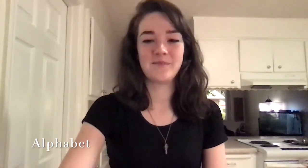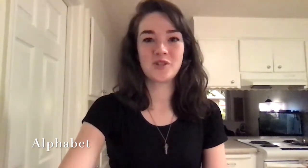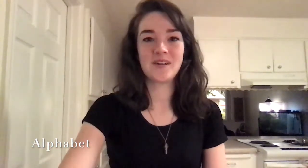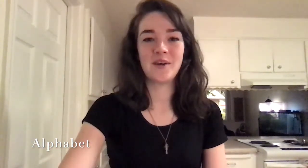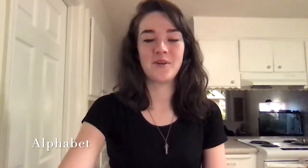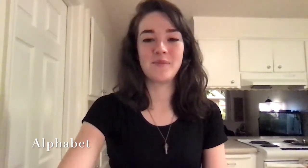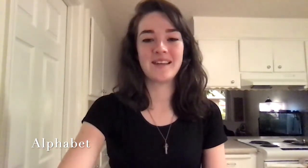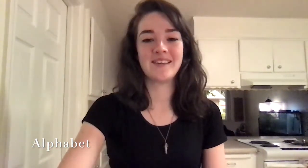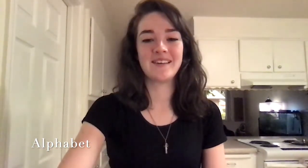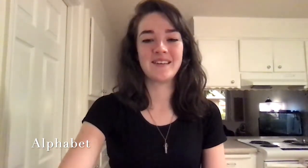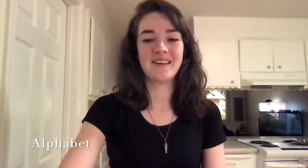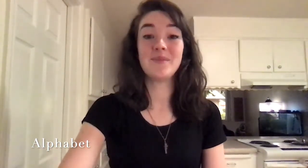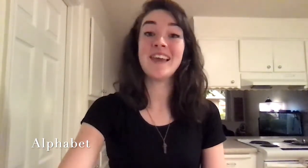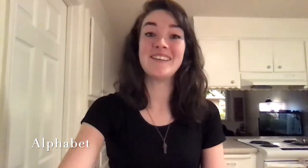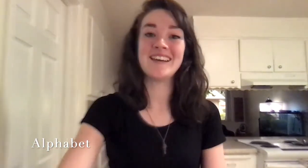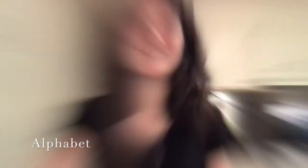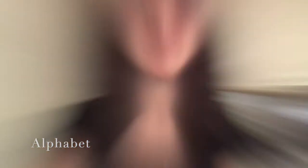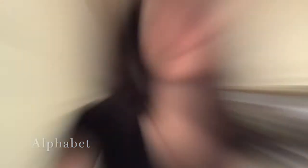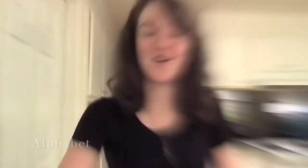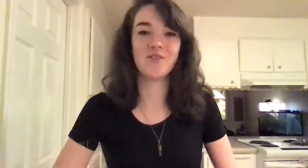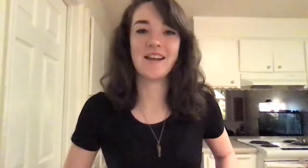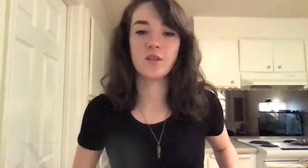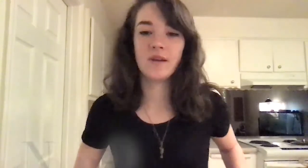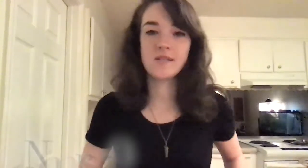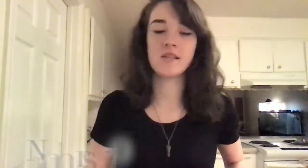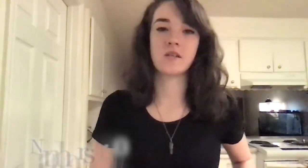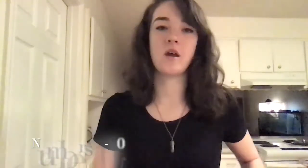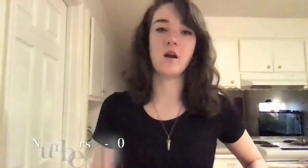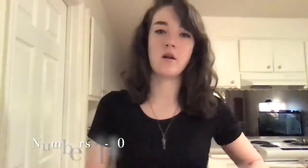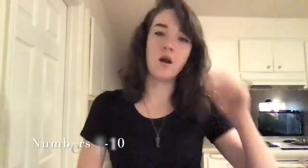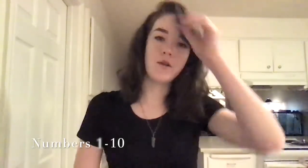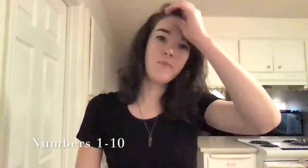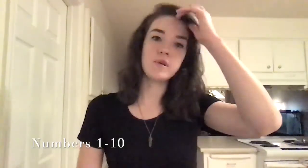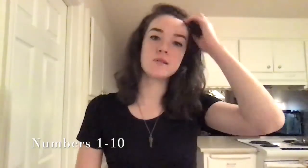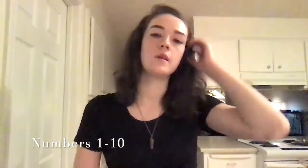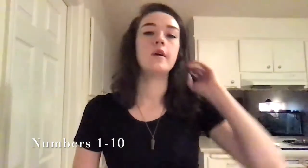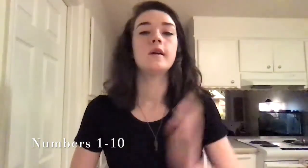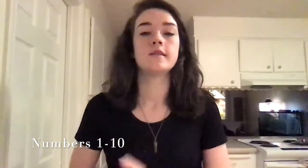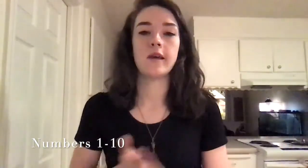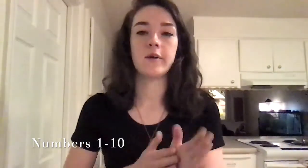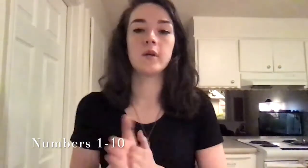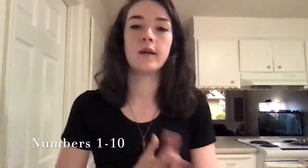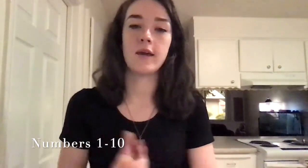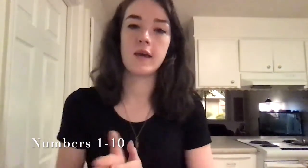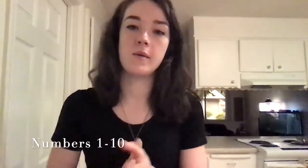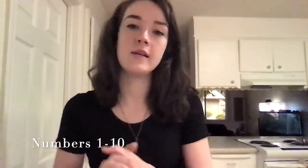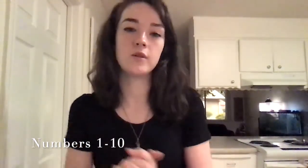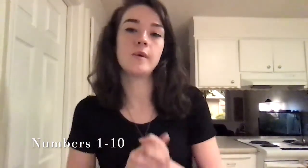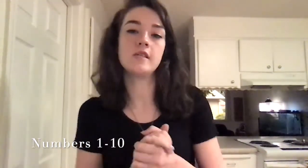screen going on in my head there. But yeah, nice. All right, so now let's get started on our numbers. So, as always, there's a